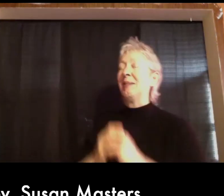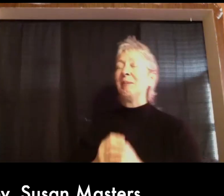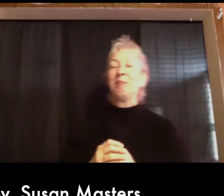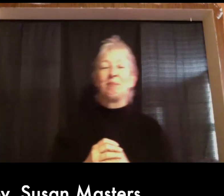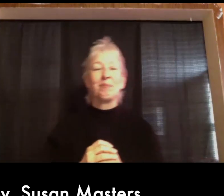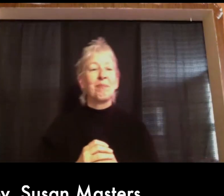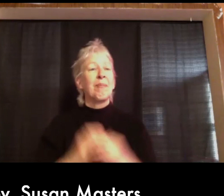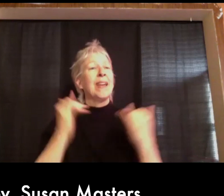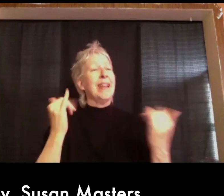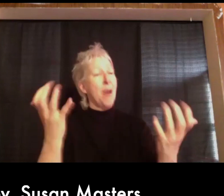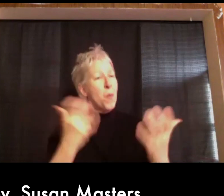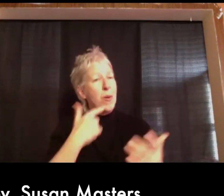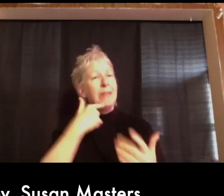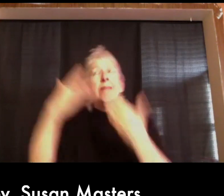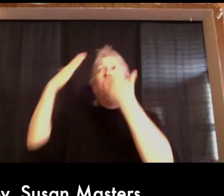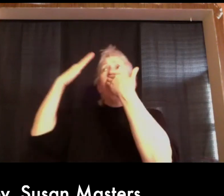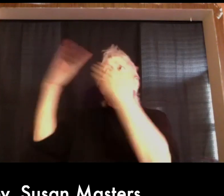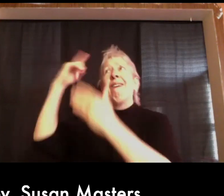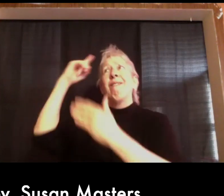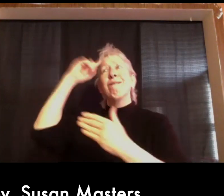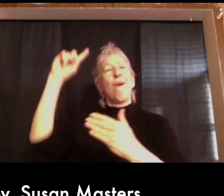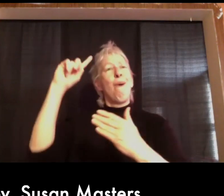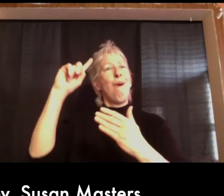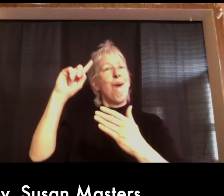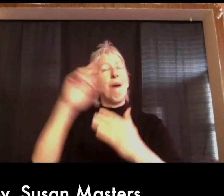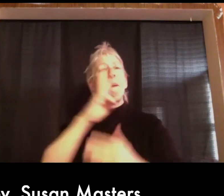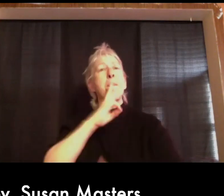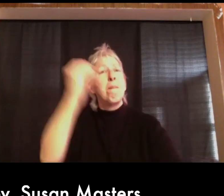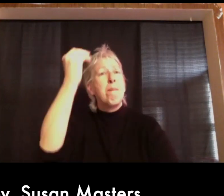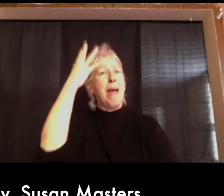for the newness of life we receive in baptism.